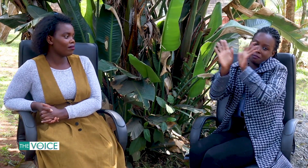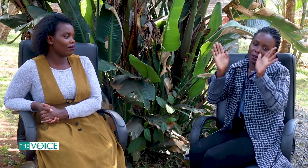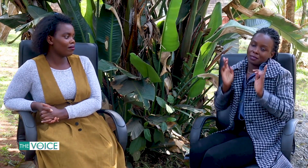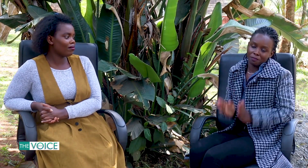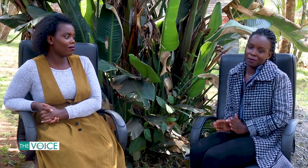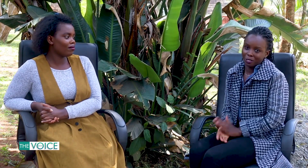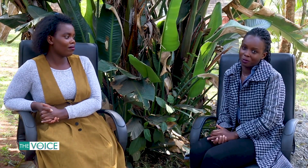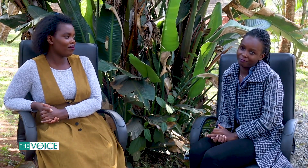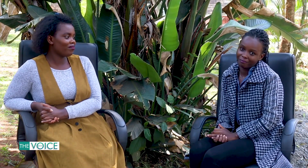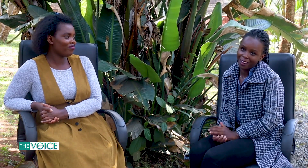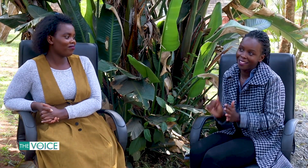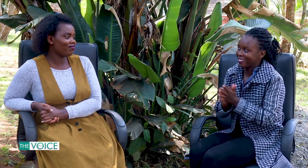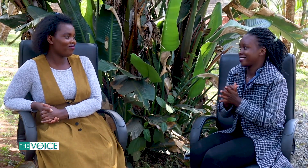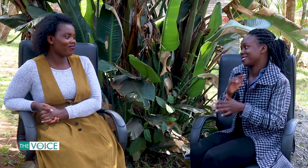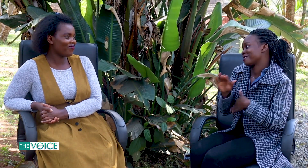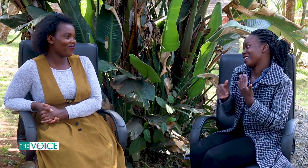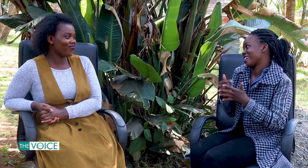that, you have to work for it, and the future is going